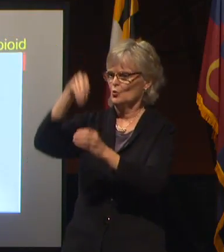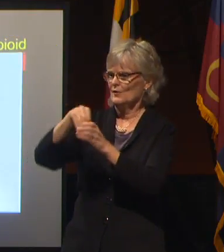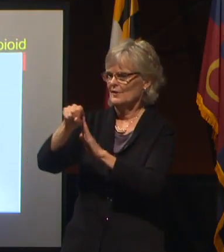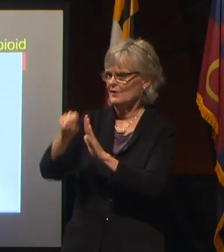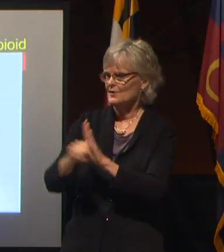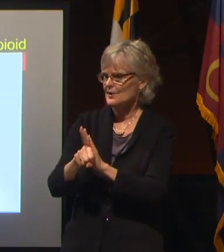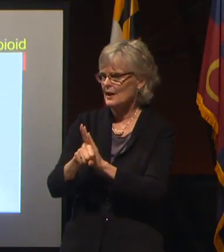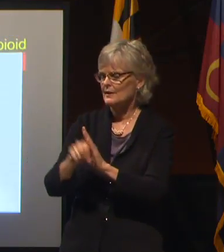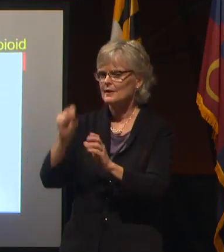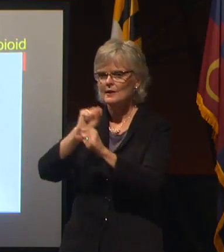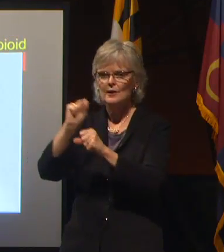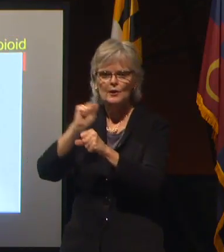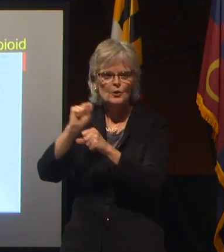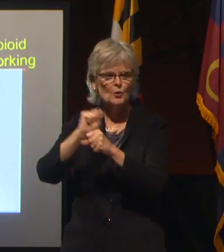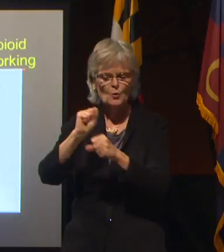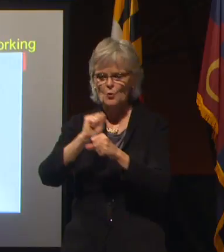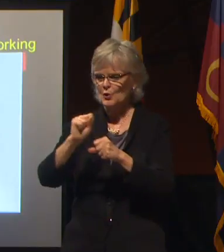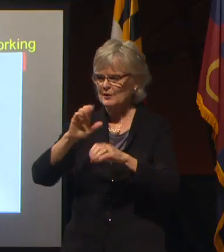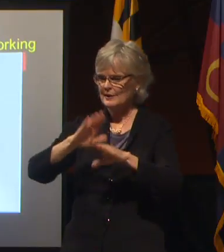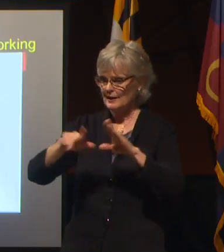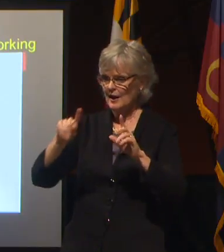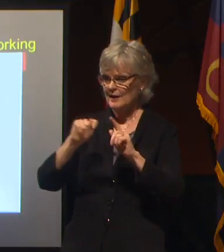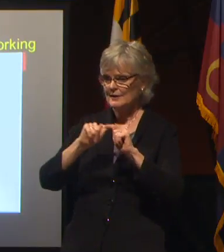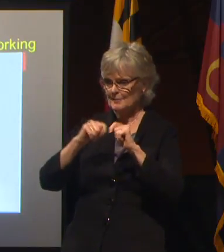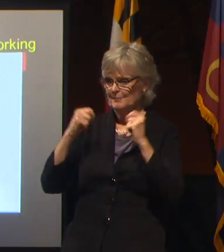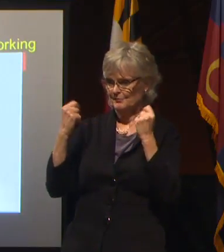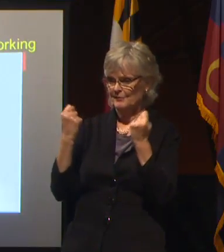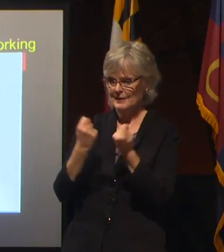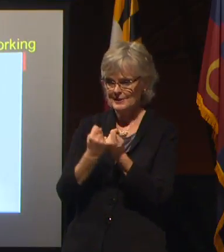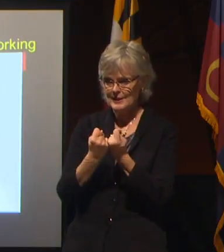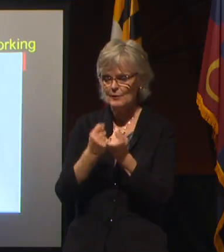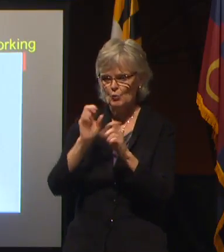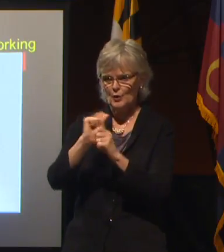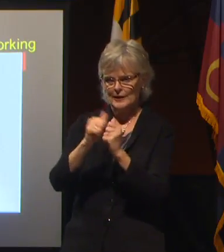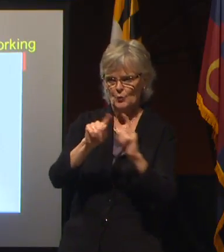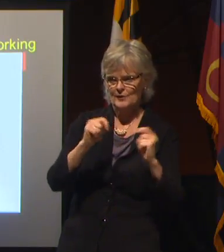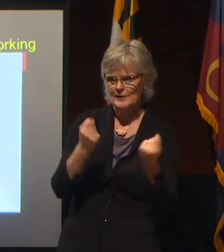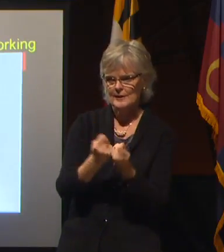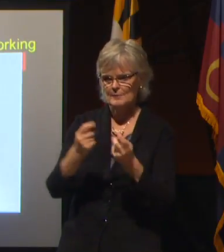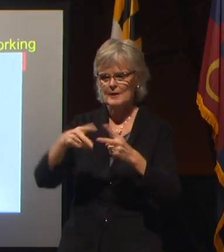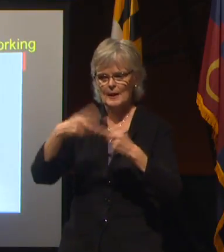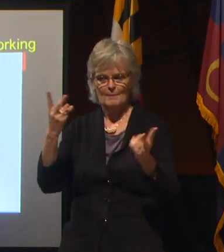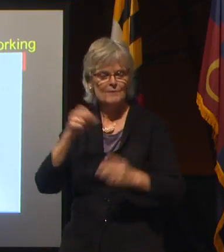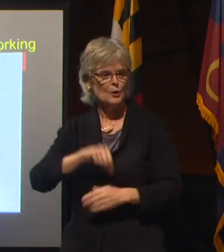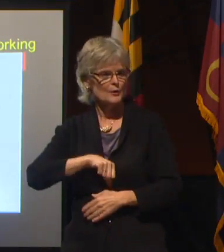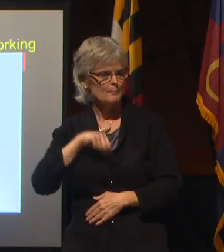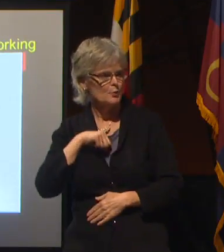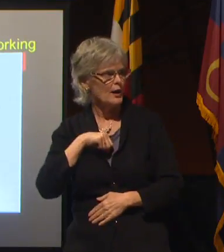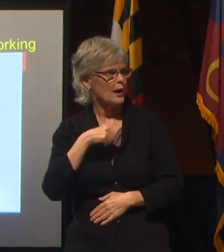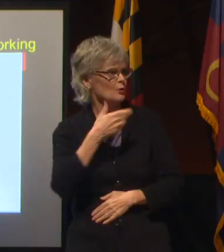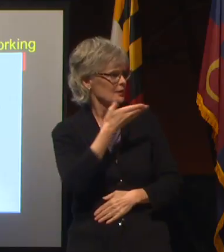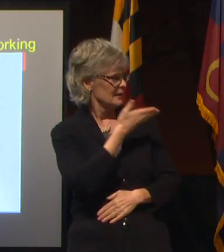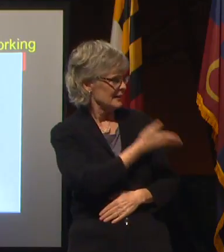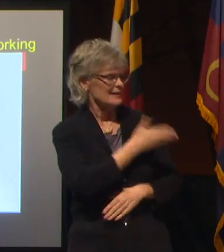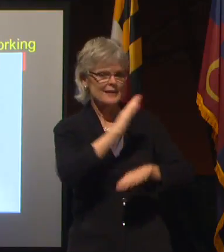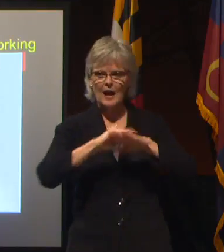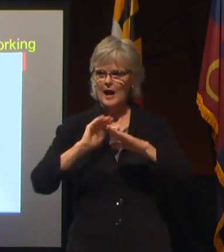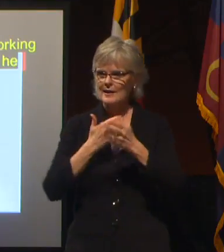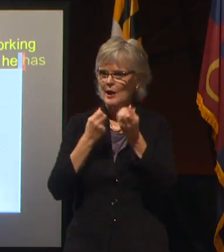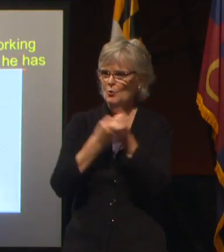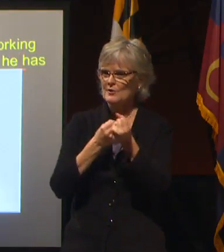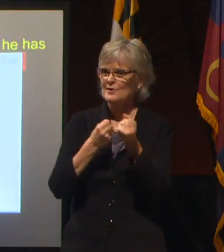working with our teams such as Uma Olawale and so many others. I am so, so proud that he has been on our side, working